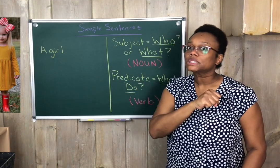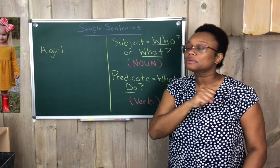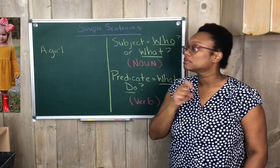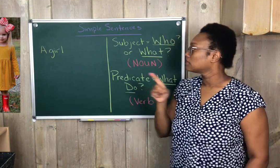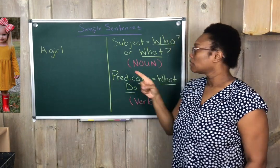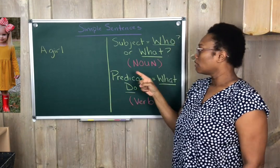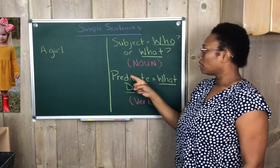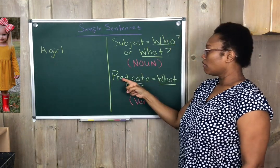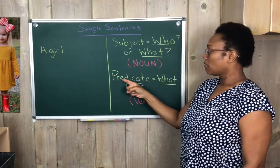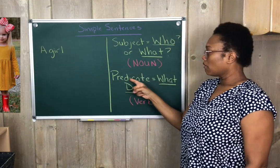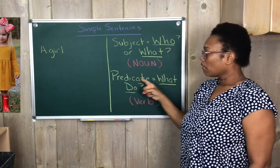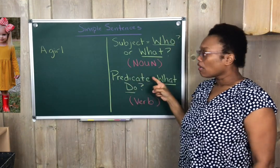it's missing what?